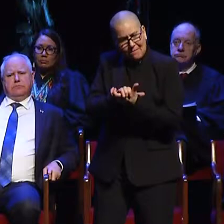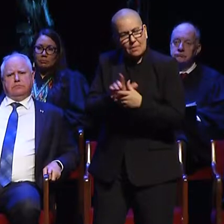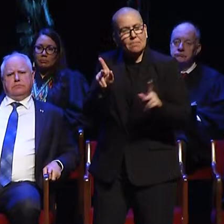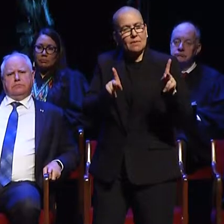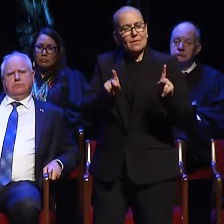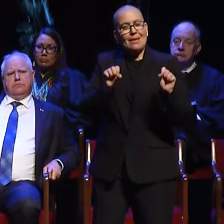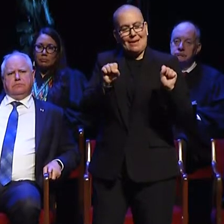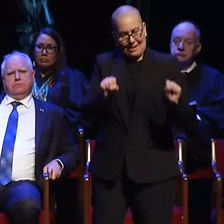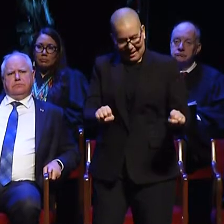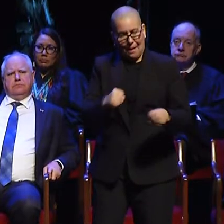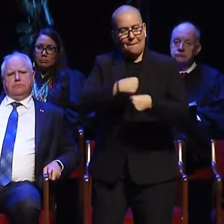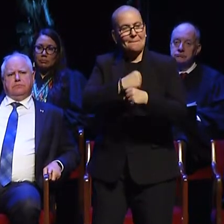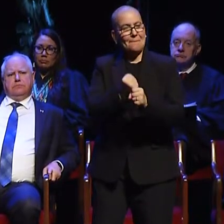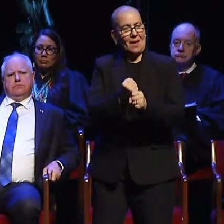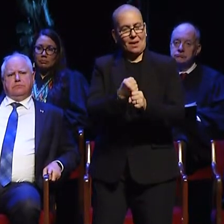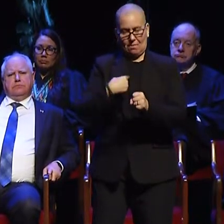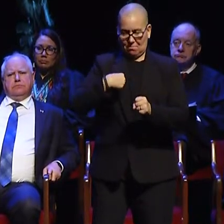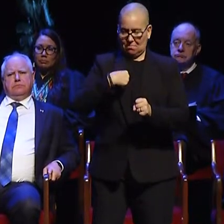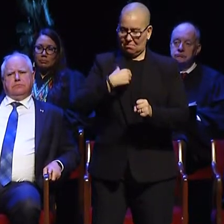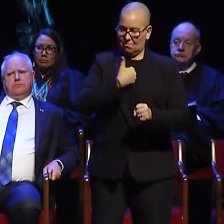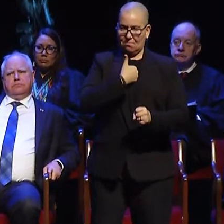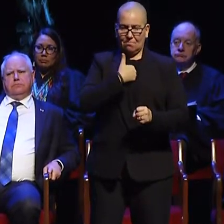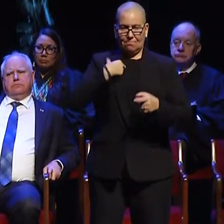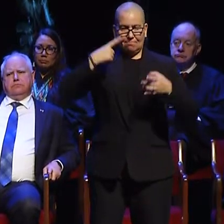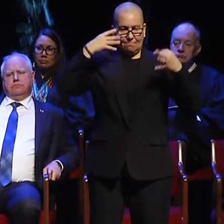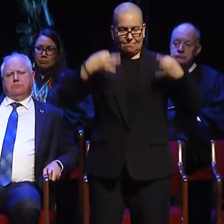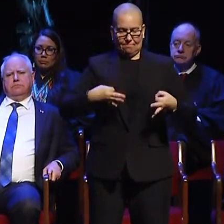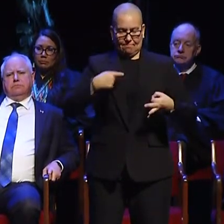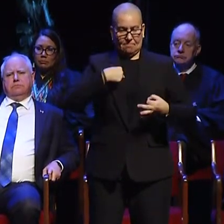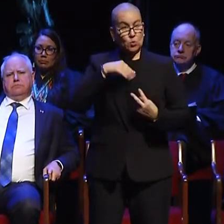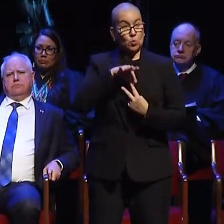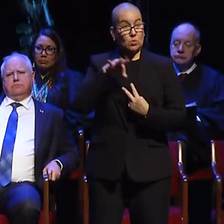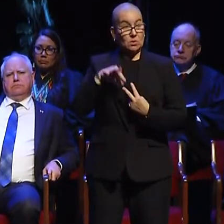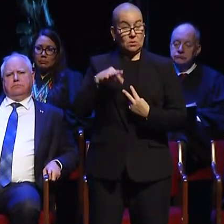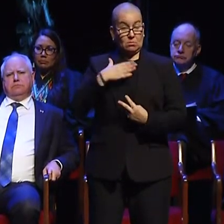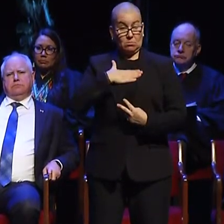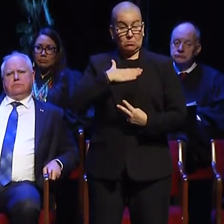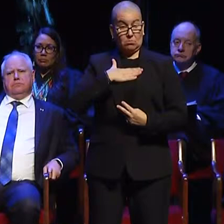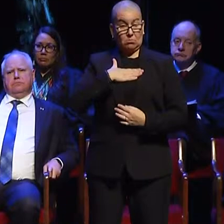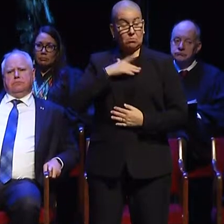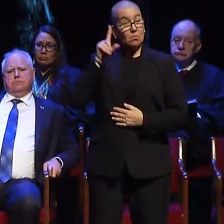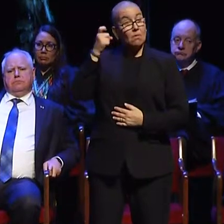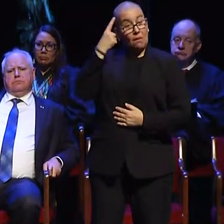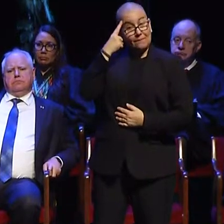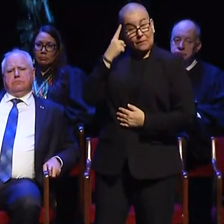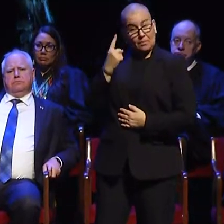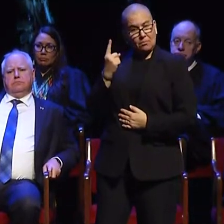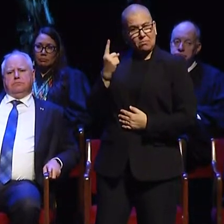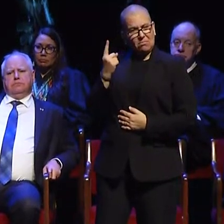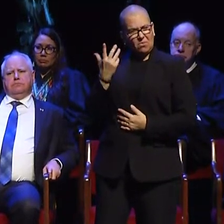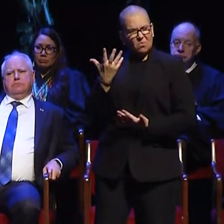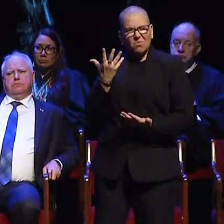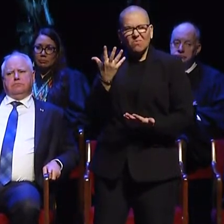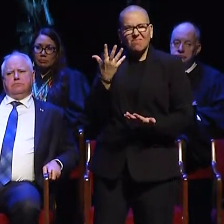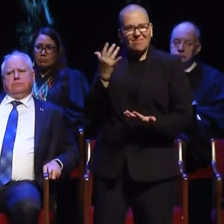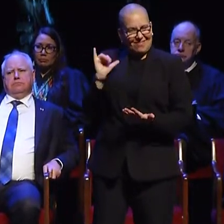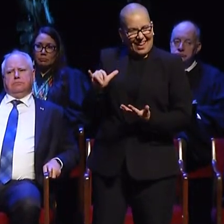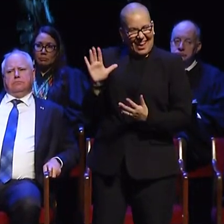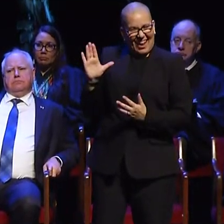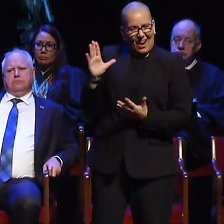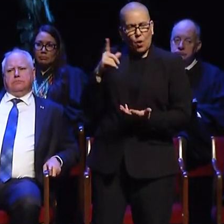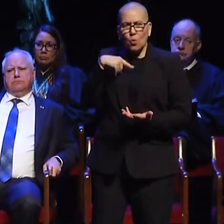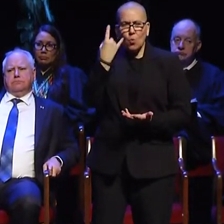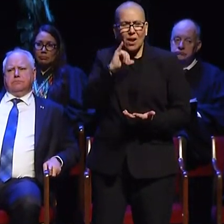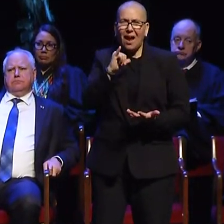family. And a government that looks more and more like the people of Minnesota with